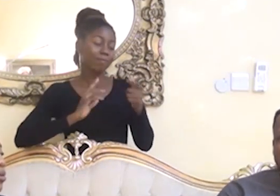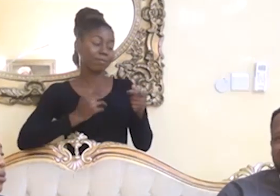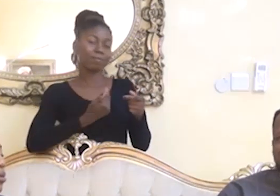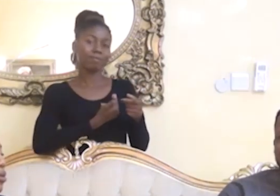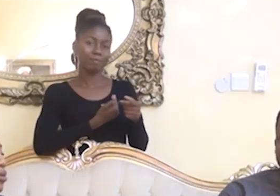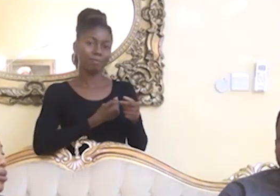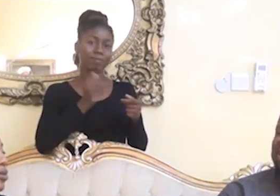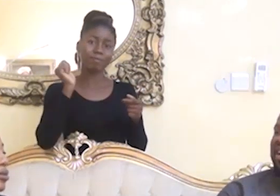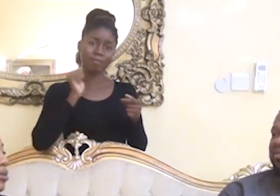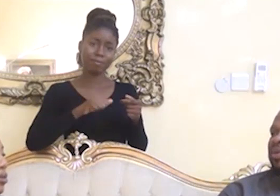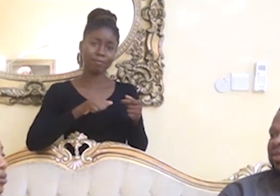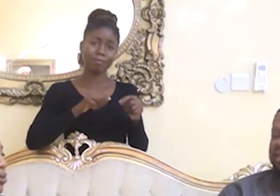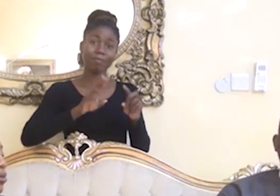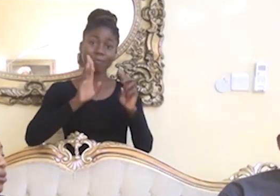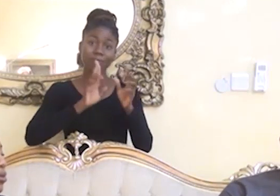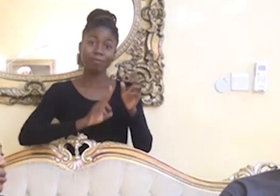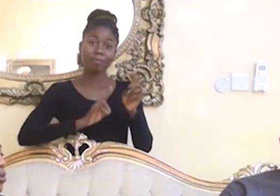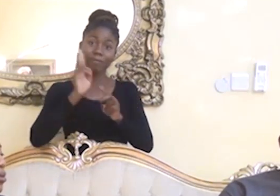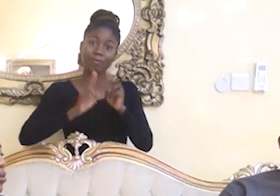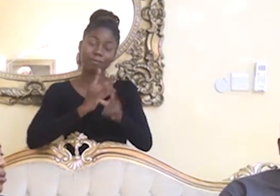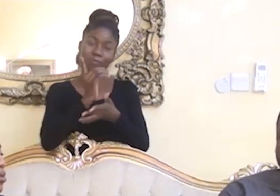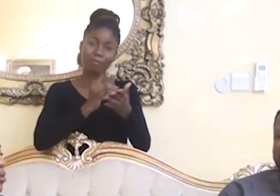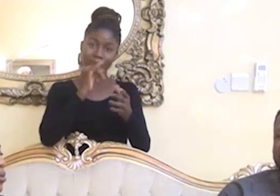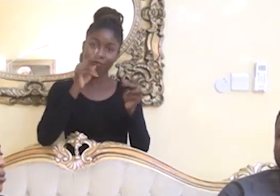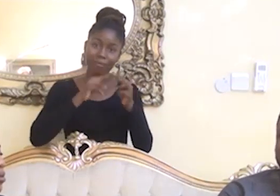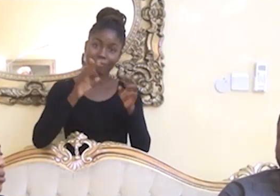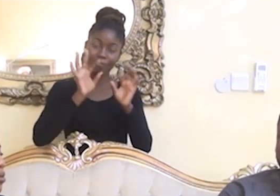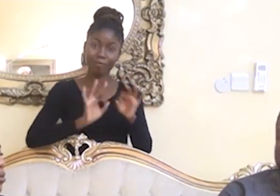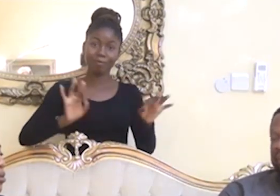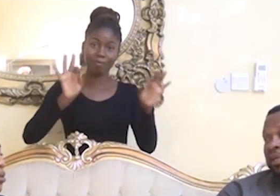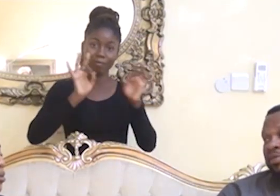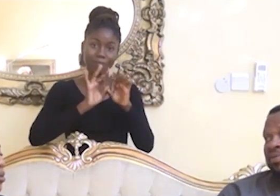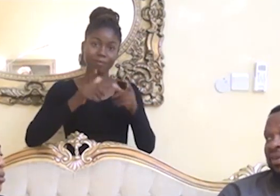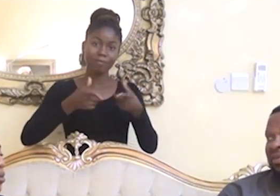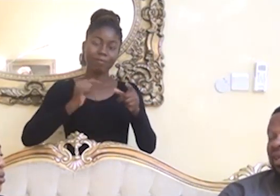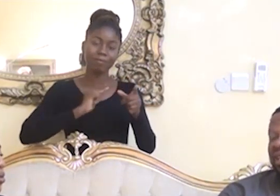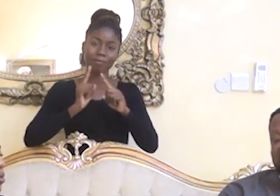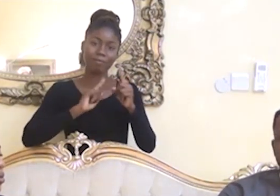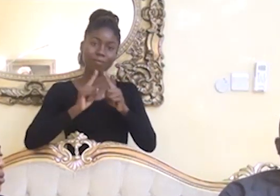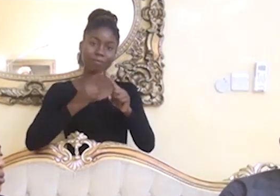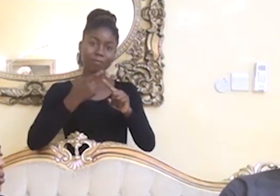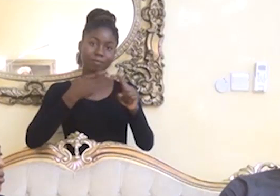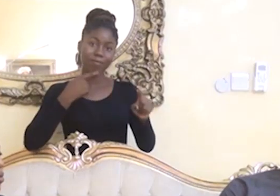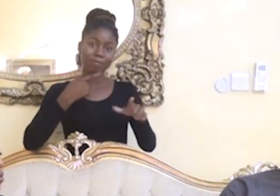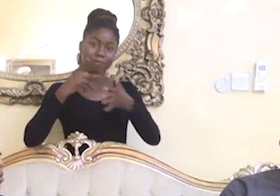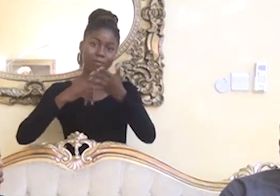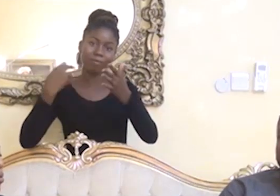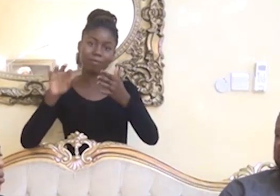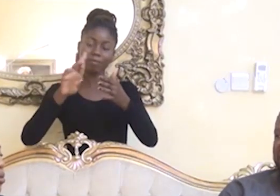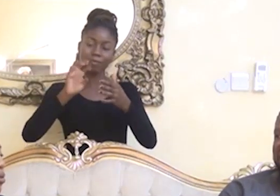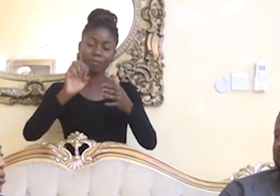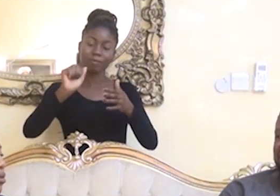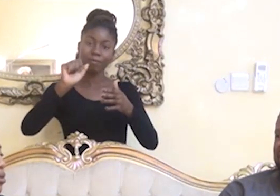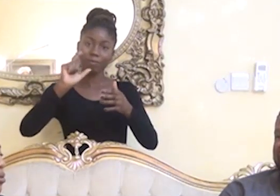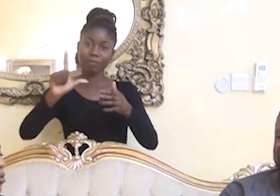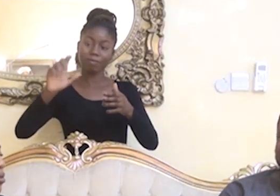Universal design is very, very important. Let me talk from the aspect of real estate, where a